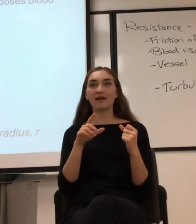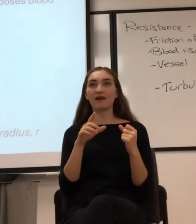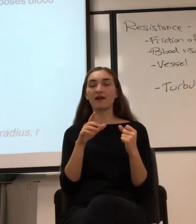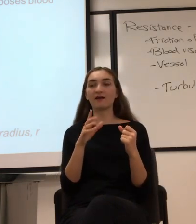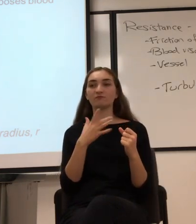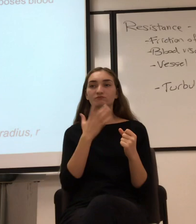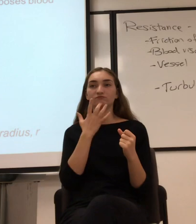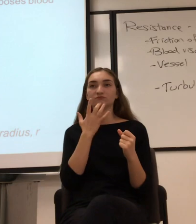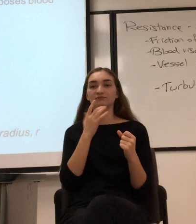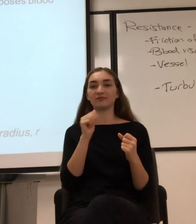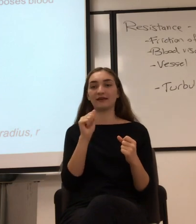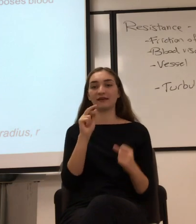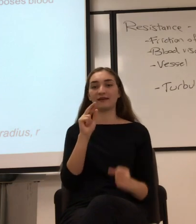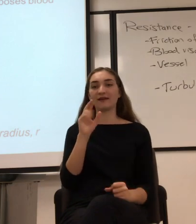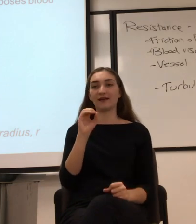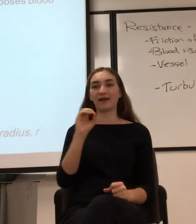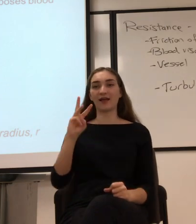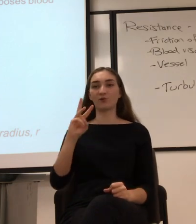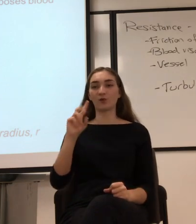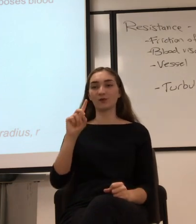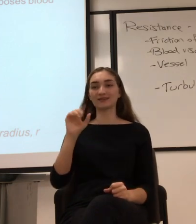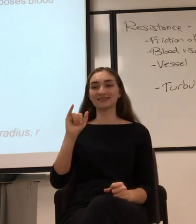and smooth.